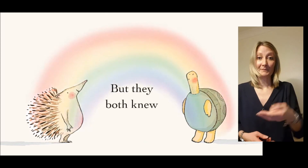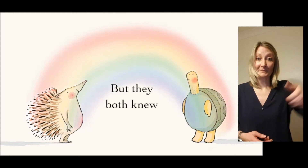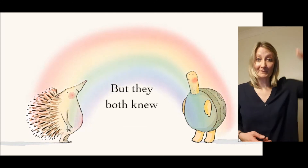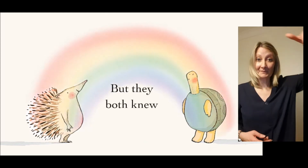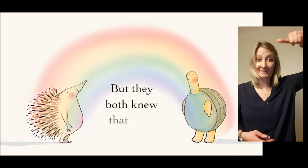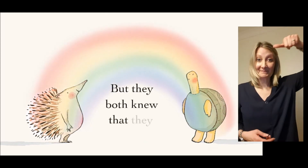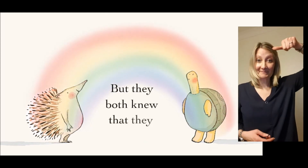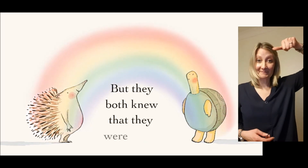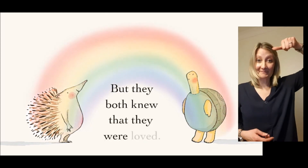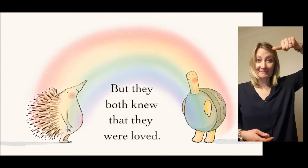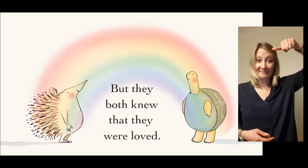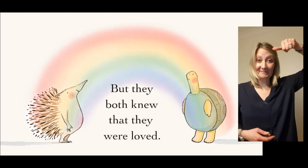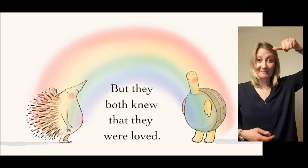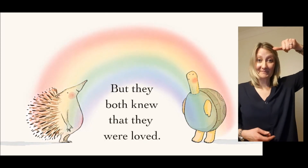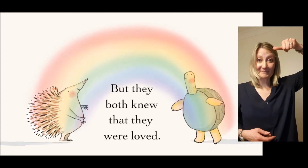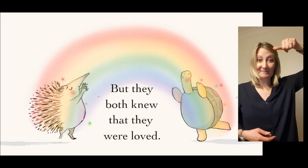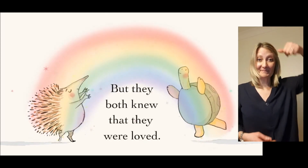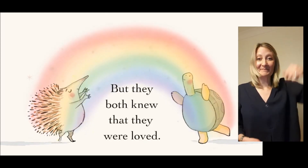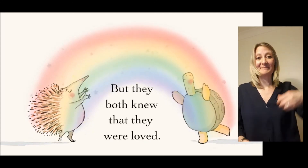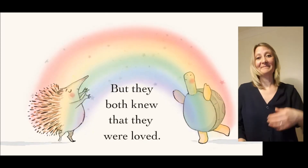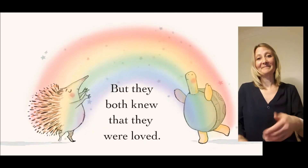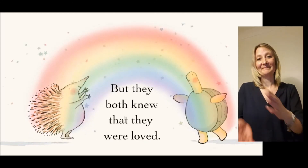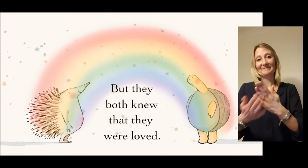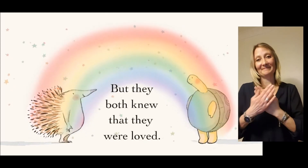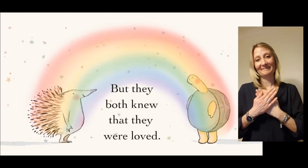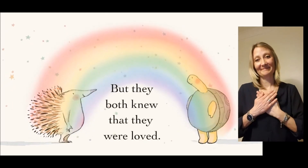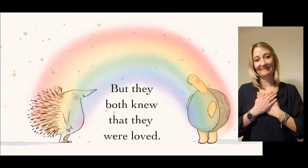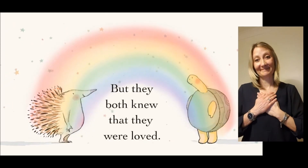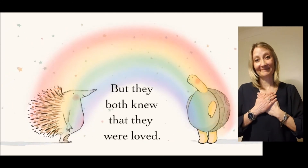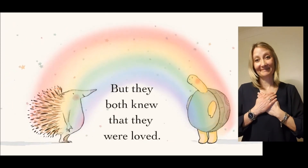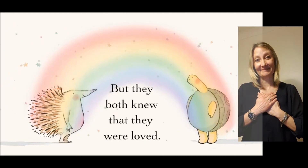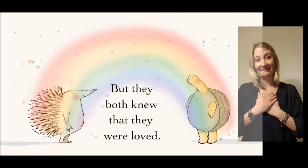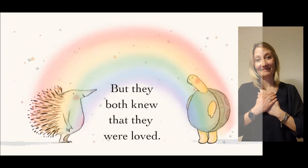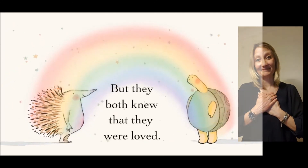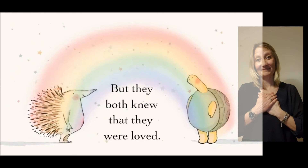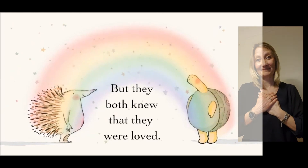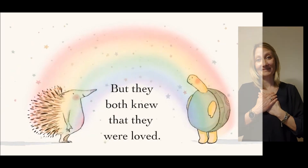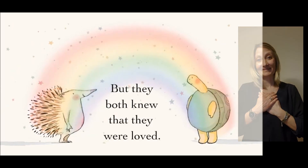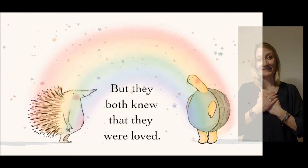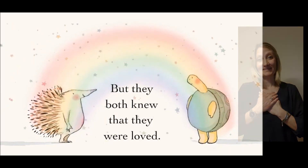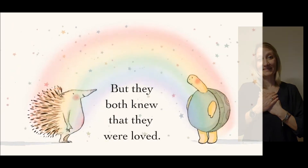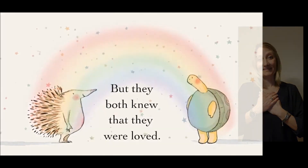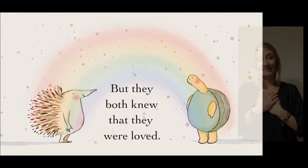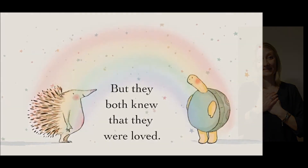both knew that they were loved.